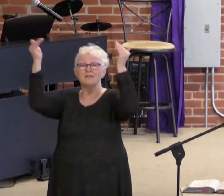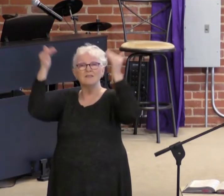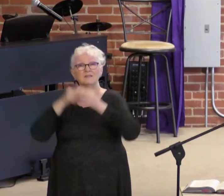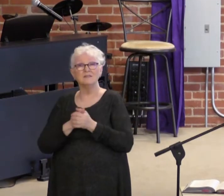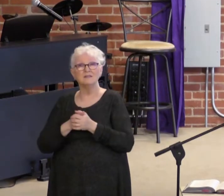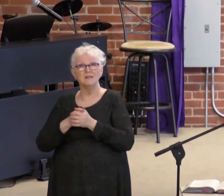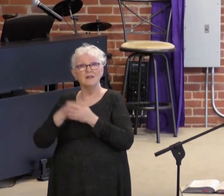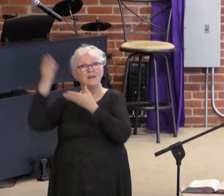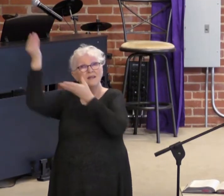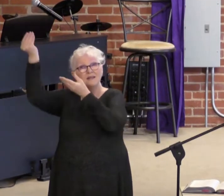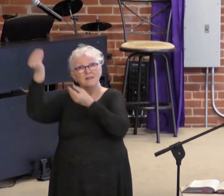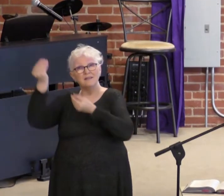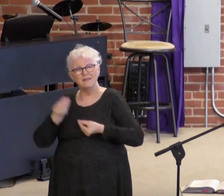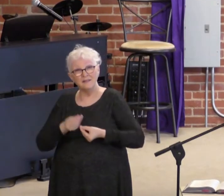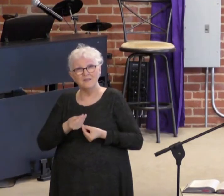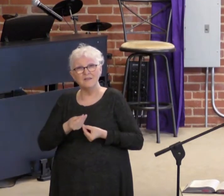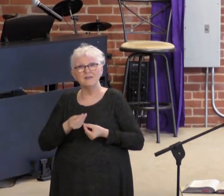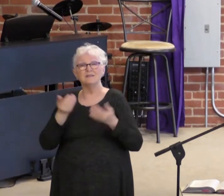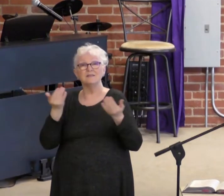Give us this day